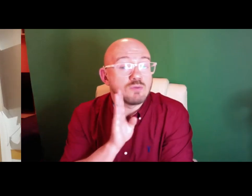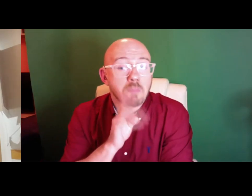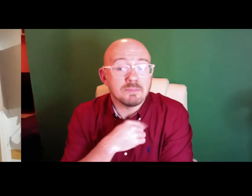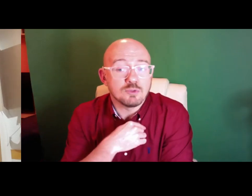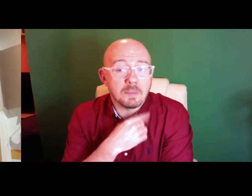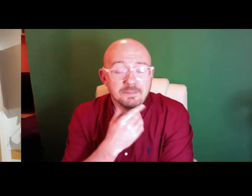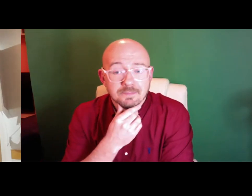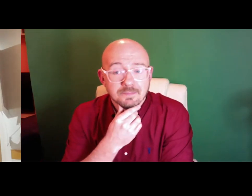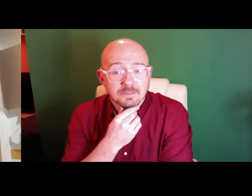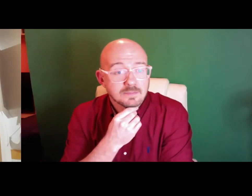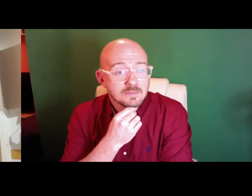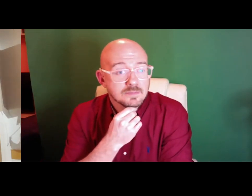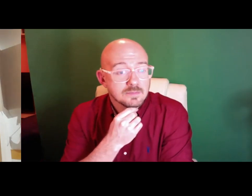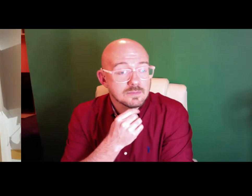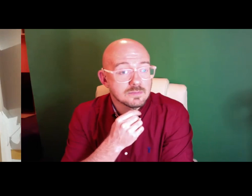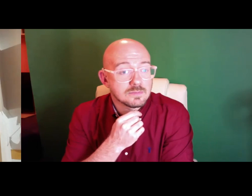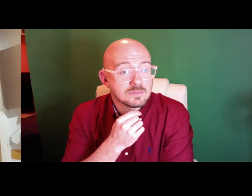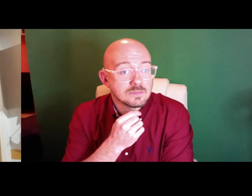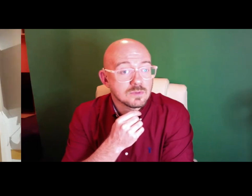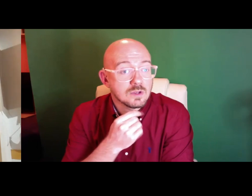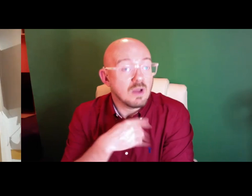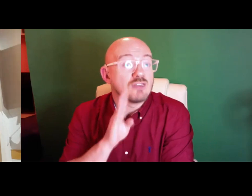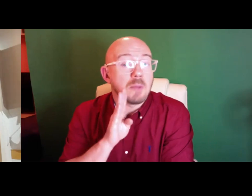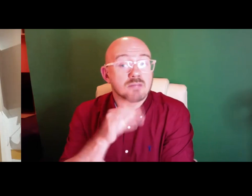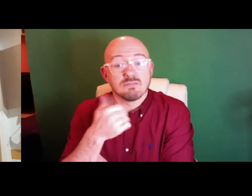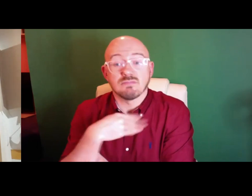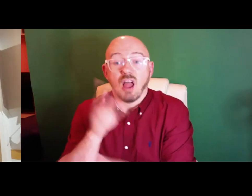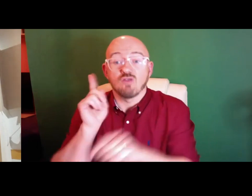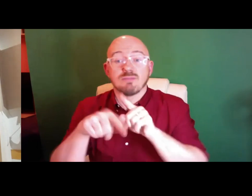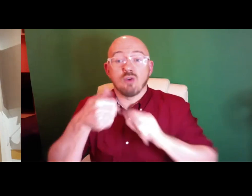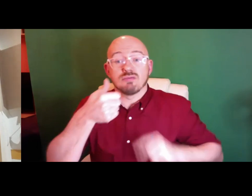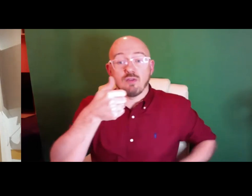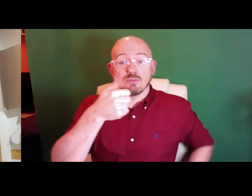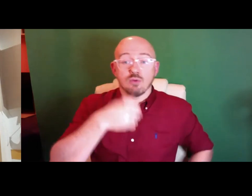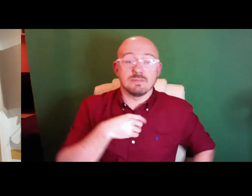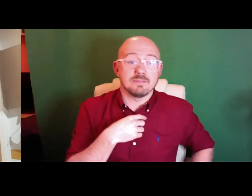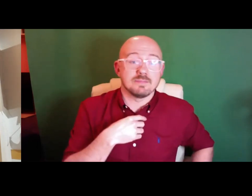And does Rob or Rachel want to respond to that?